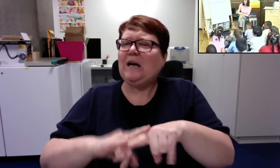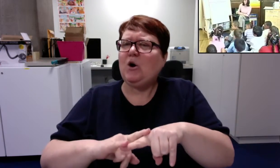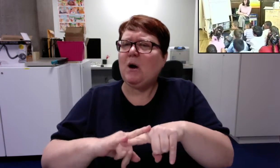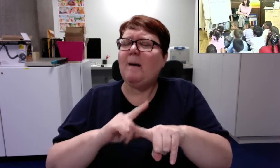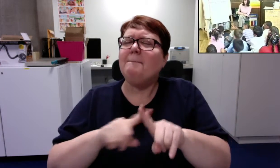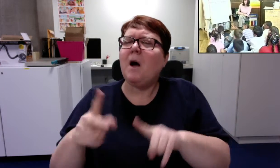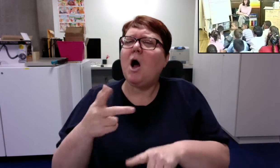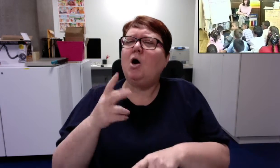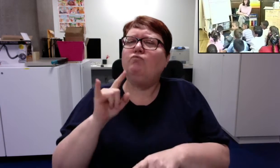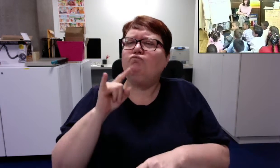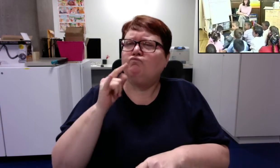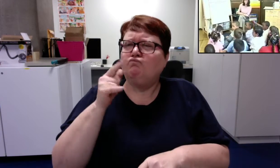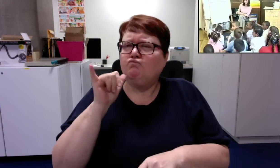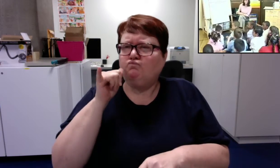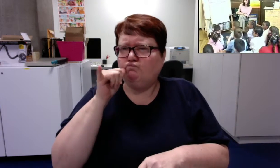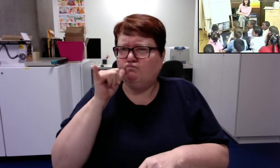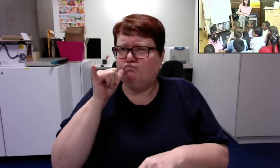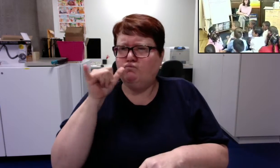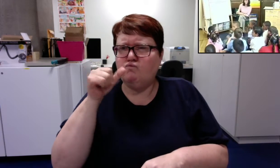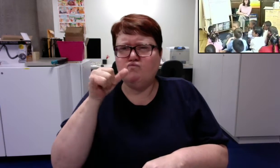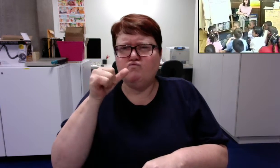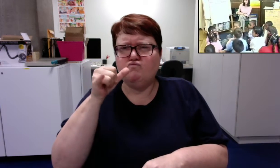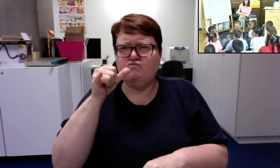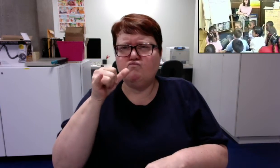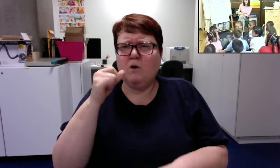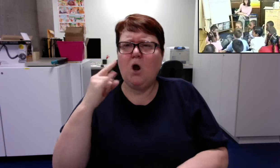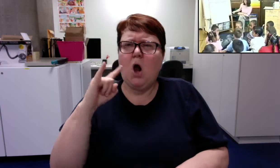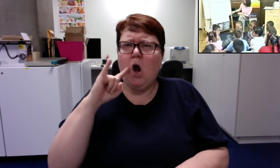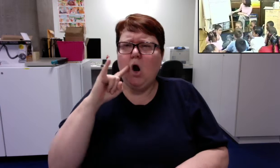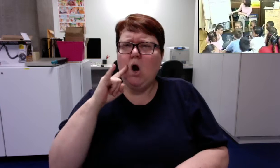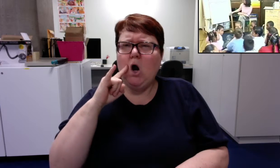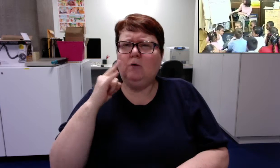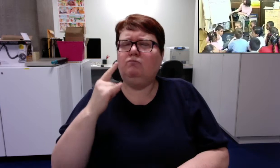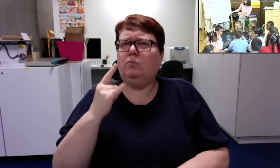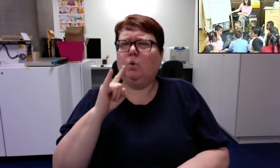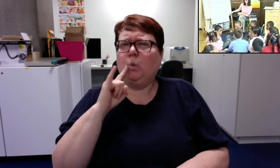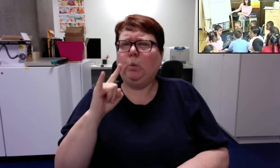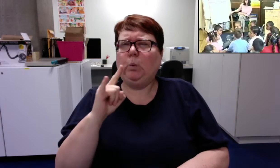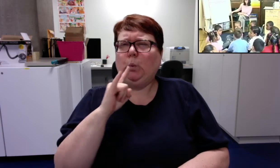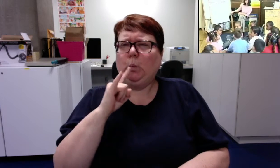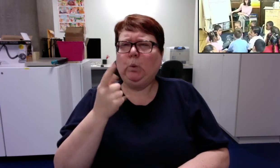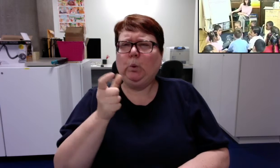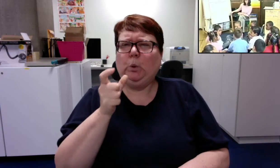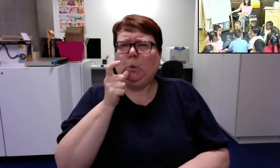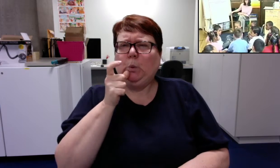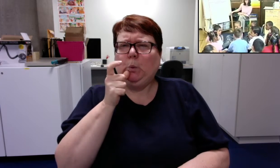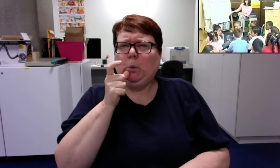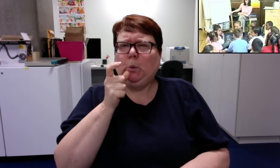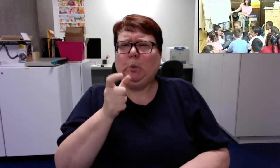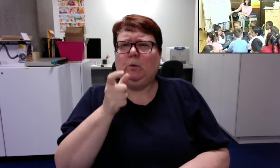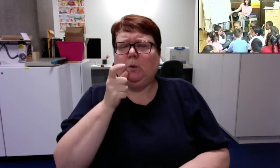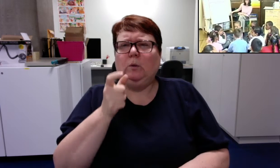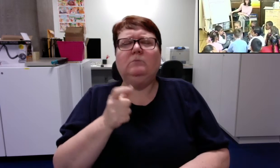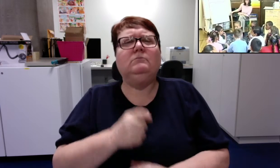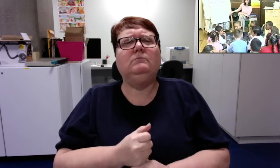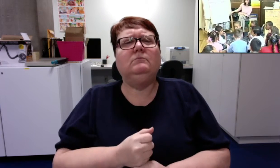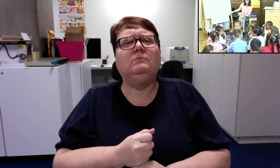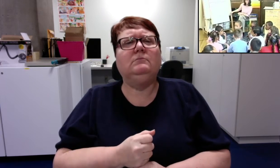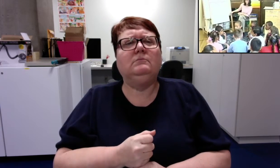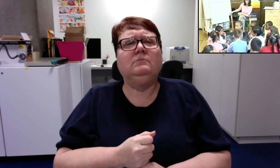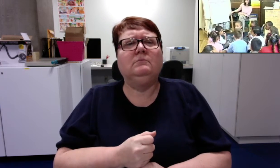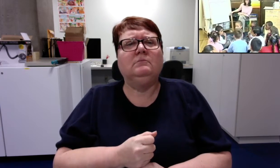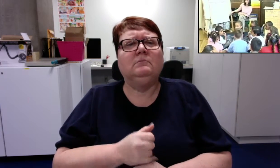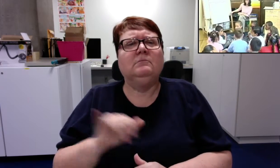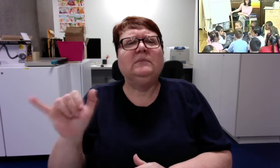what was it? Oh, I can help you. It's a little different than a cigarette. Do you know what a cigarette